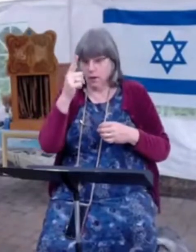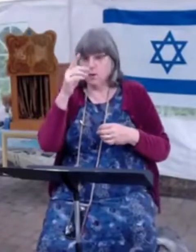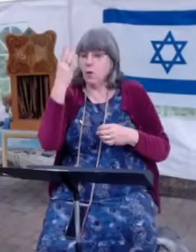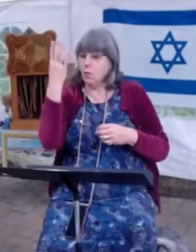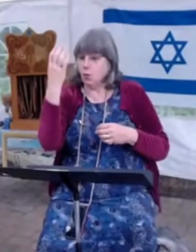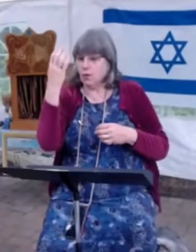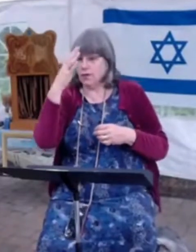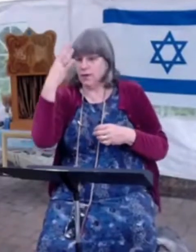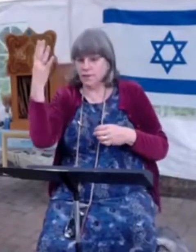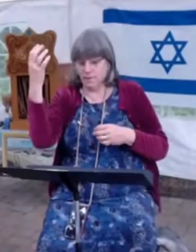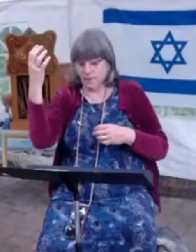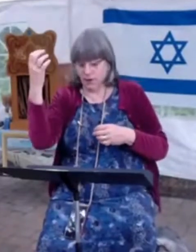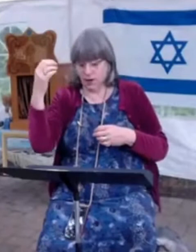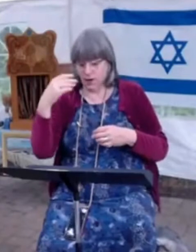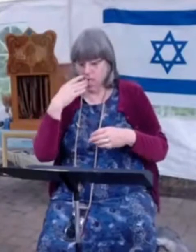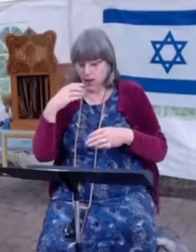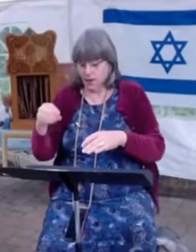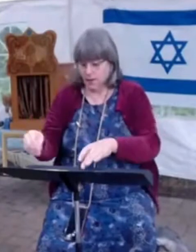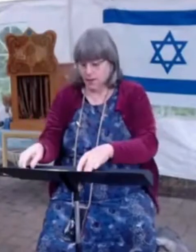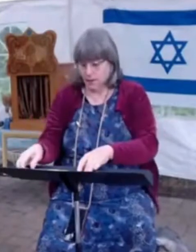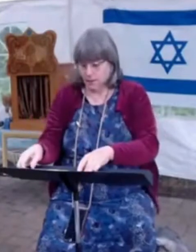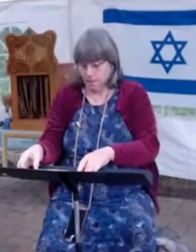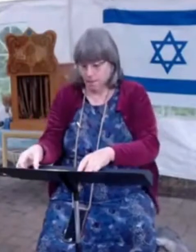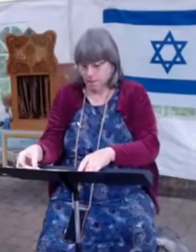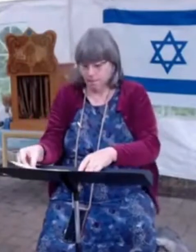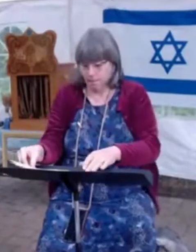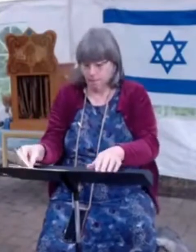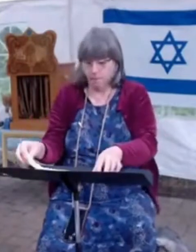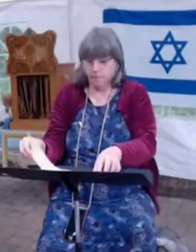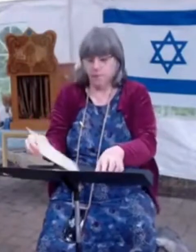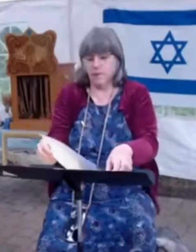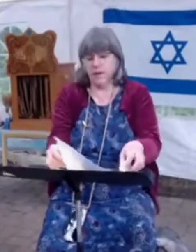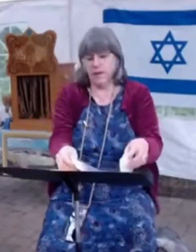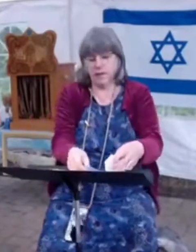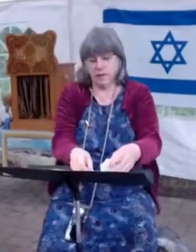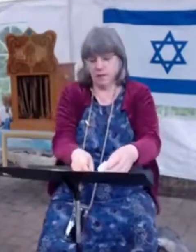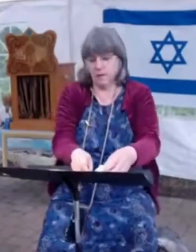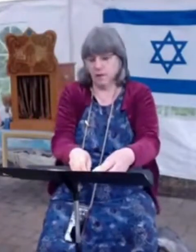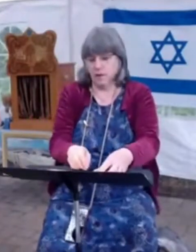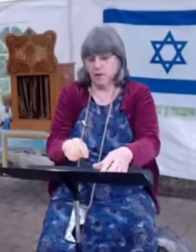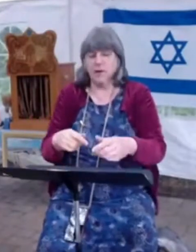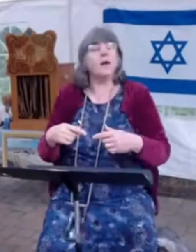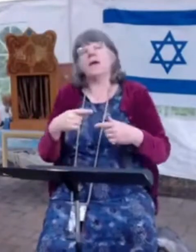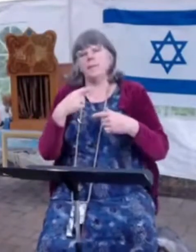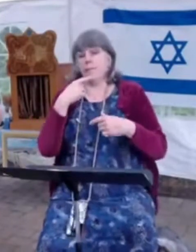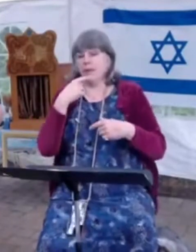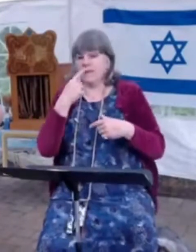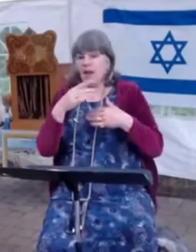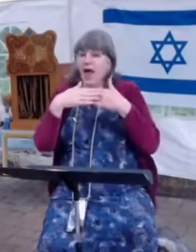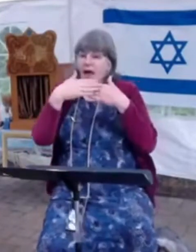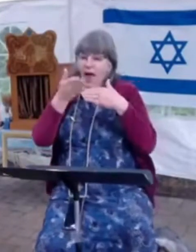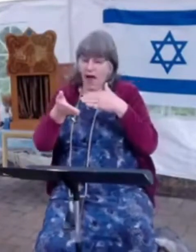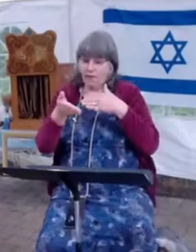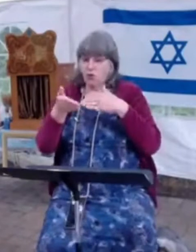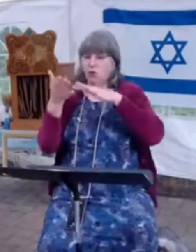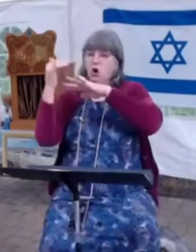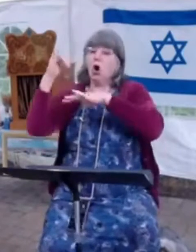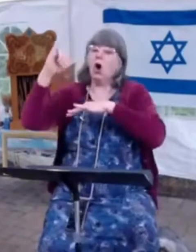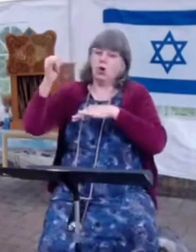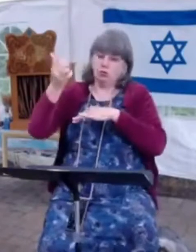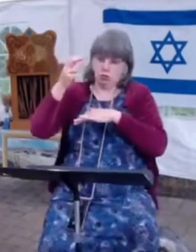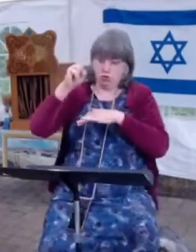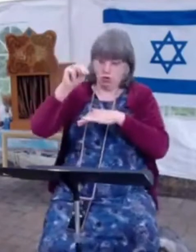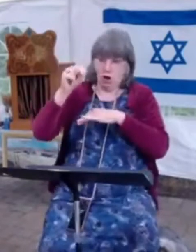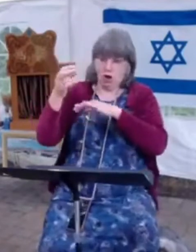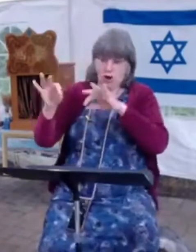first chapter of the book of Mark. It says, after Yohanan had been arrested, Yeshua came into the Galilee, proclaiming the